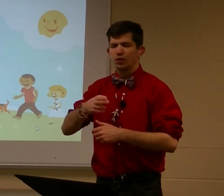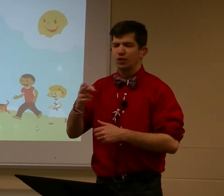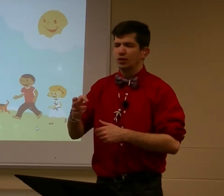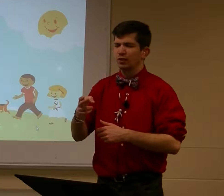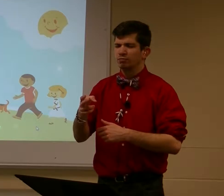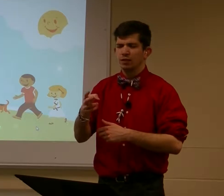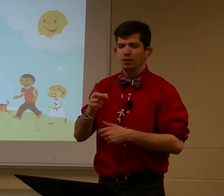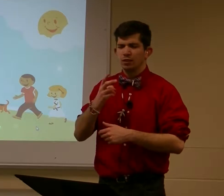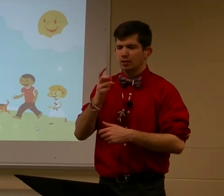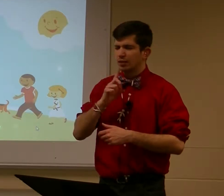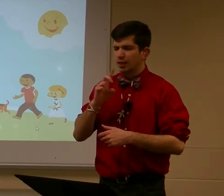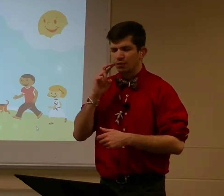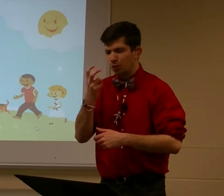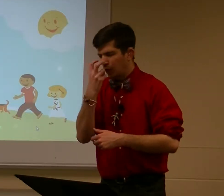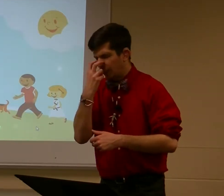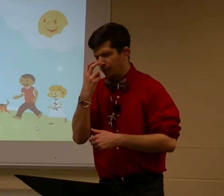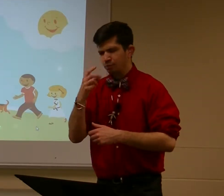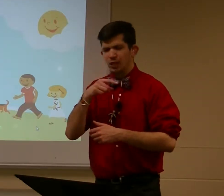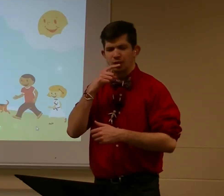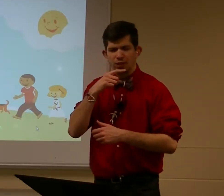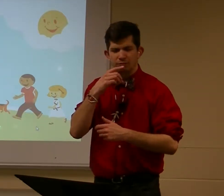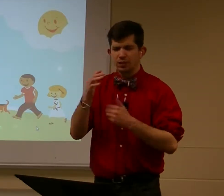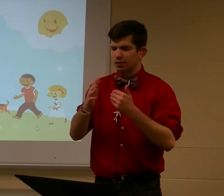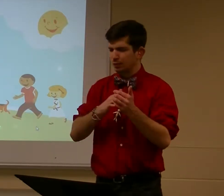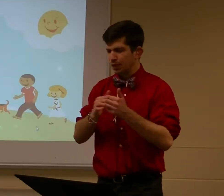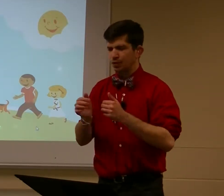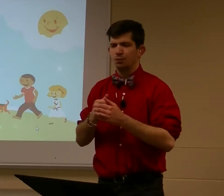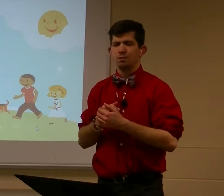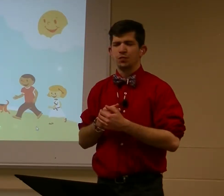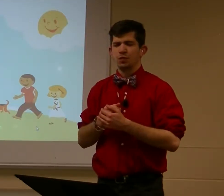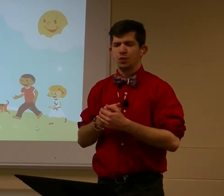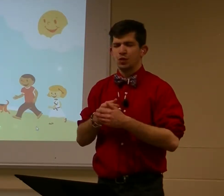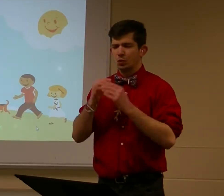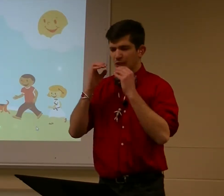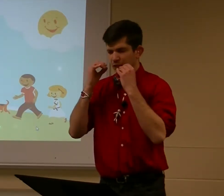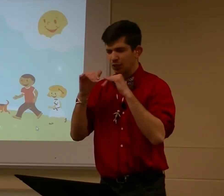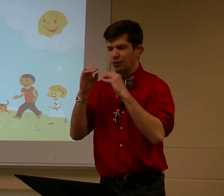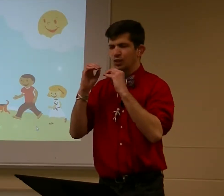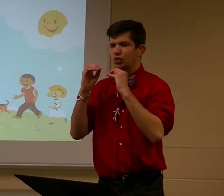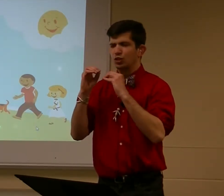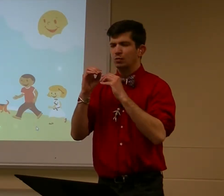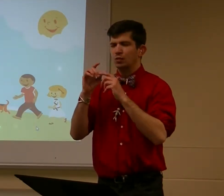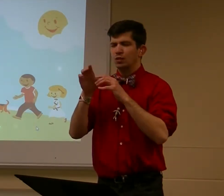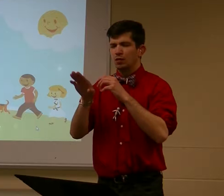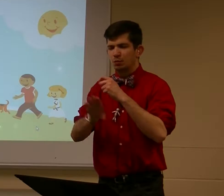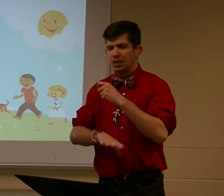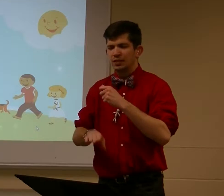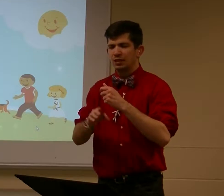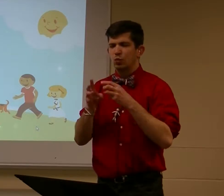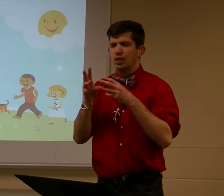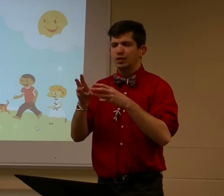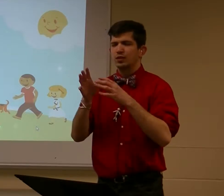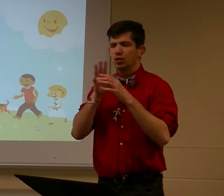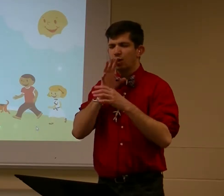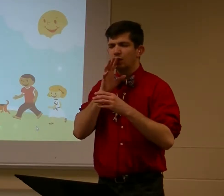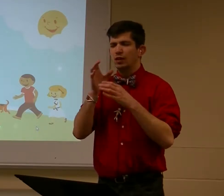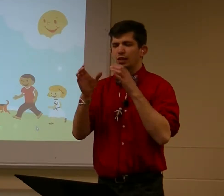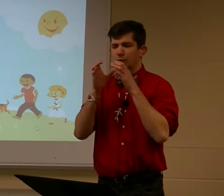hearing, deaf, blind, or hearing, doesn't matter. We can still teach them the basic ways to talk and